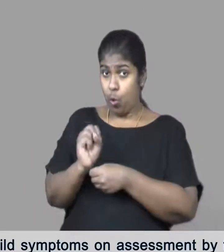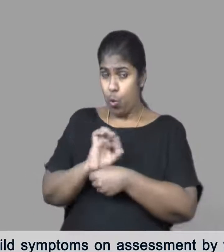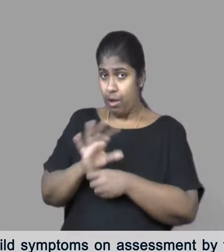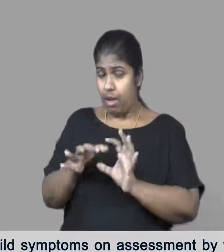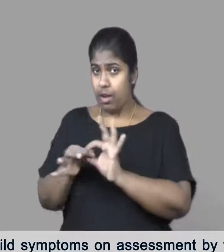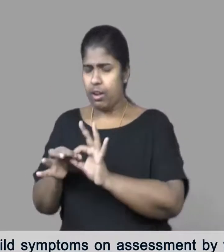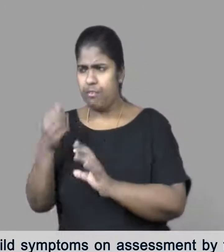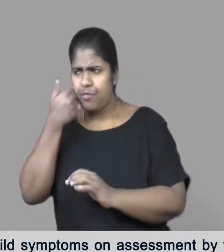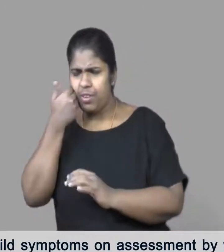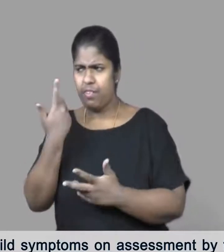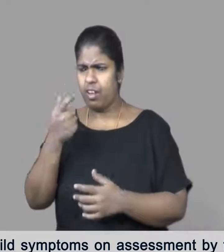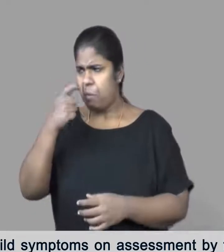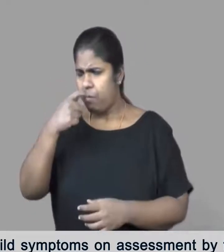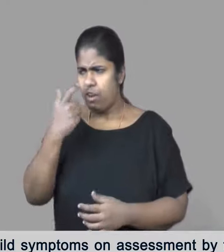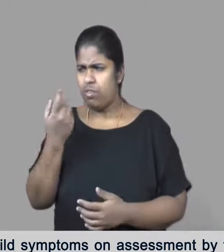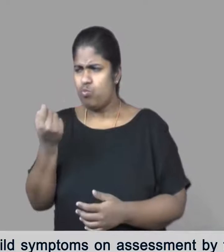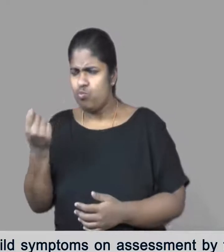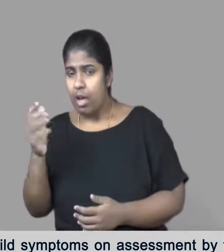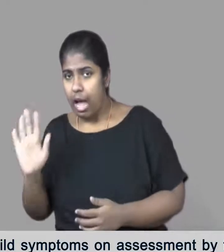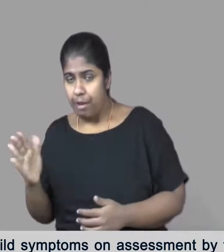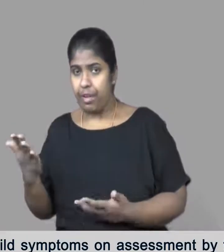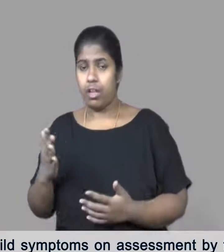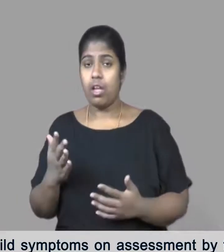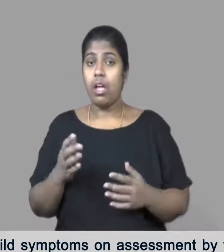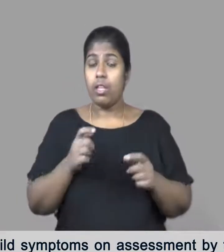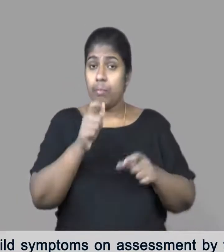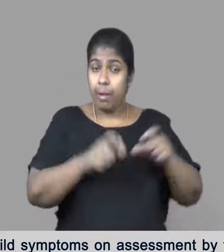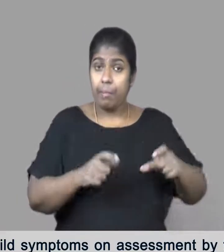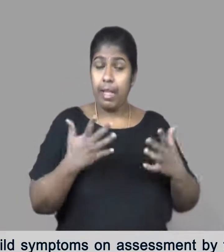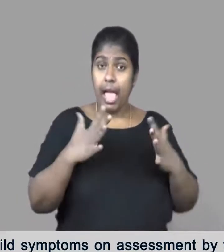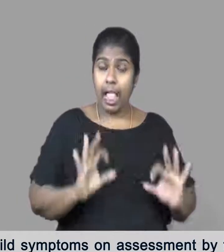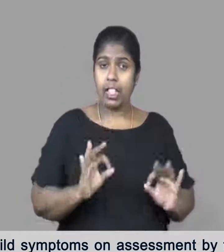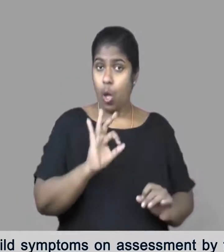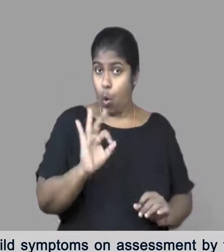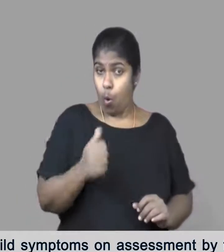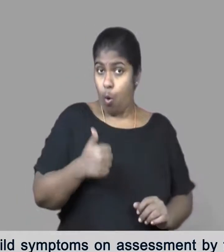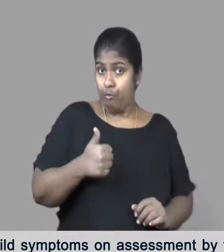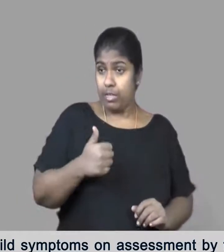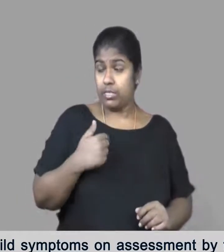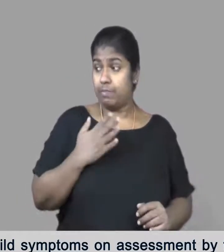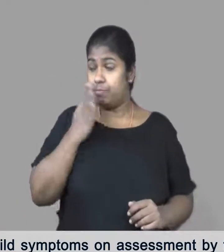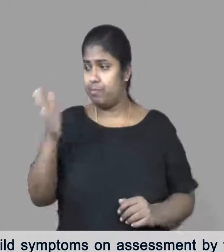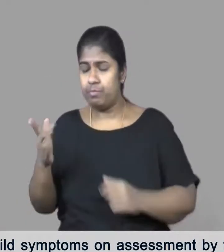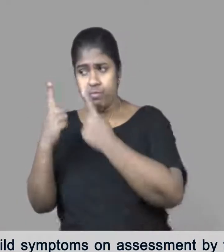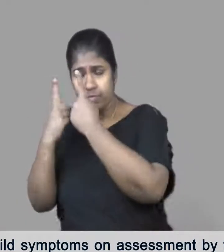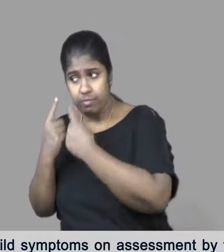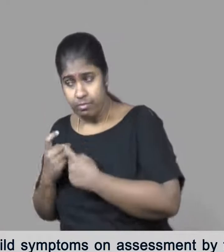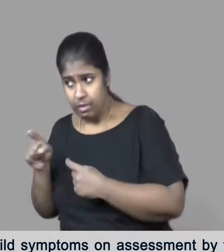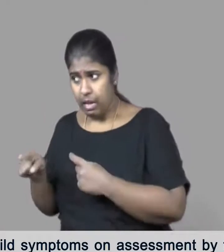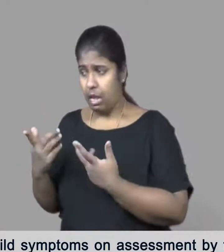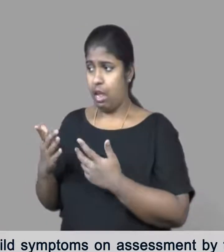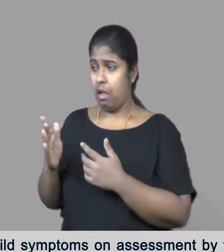The suspect case, if reporting very mild or mild symptoms on